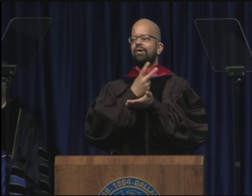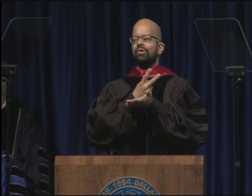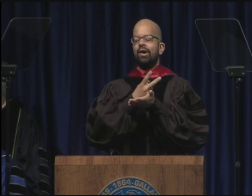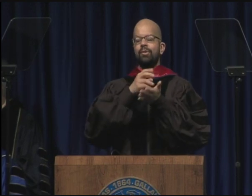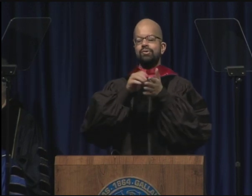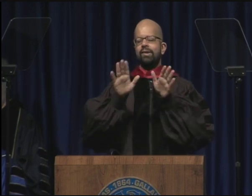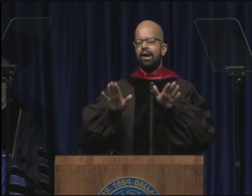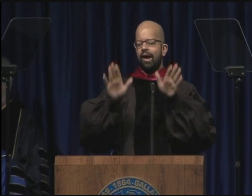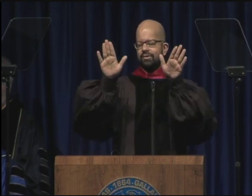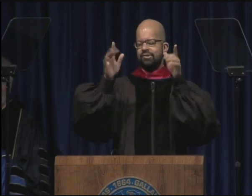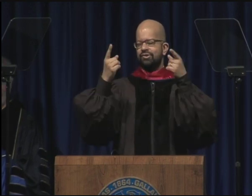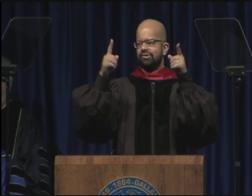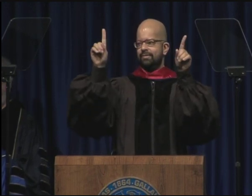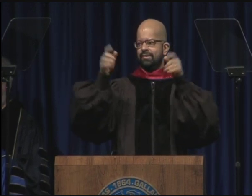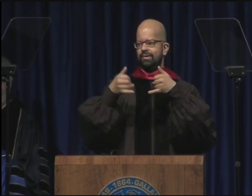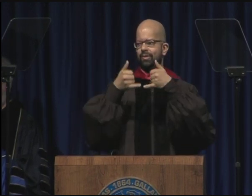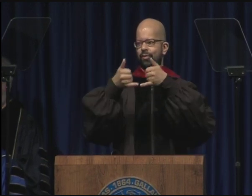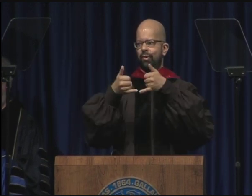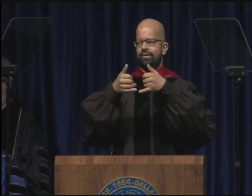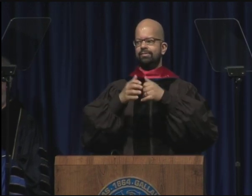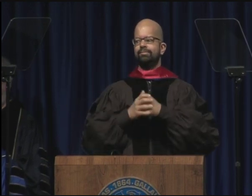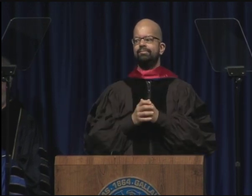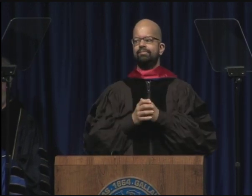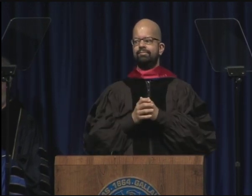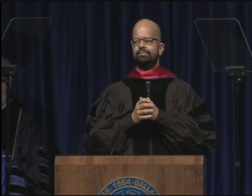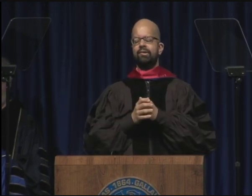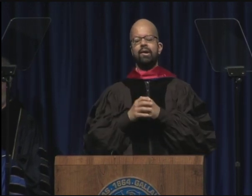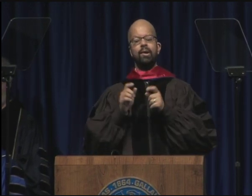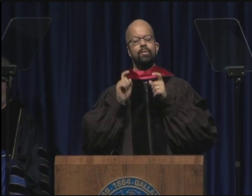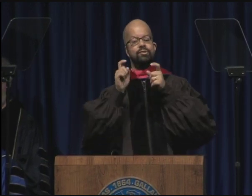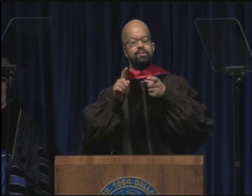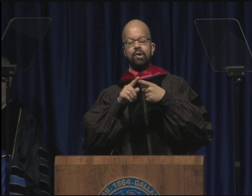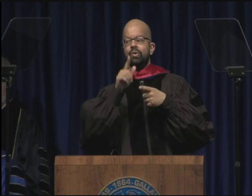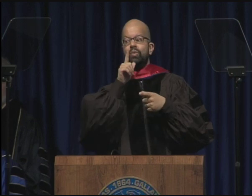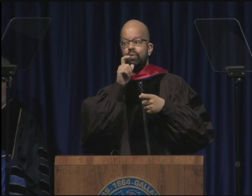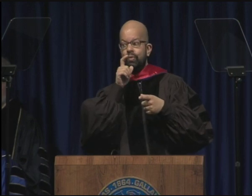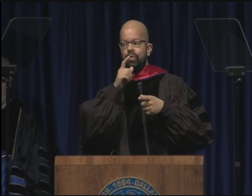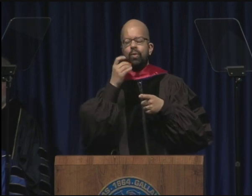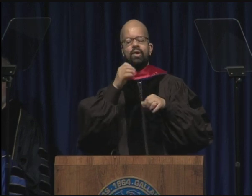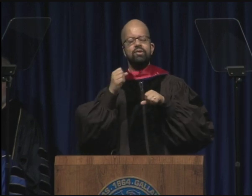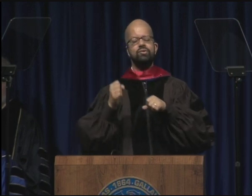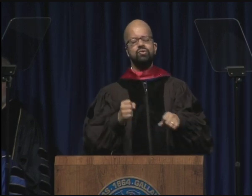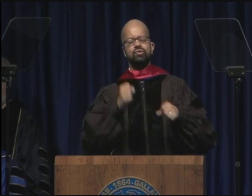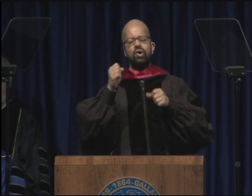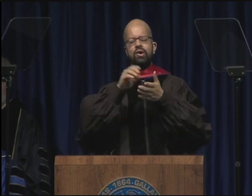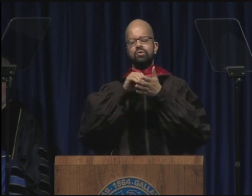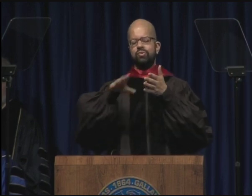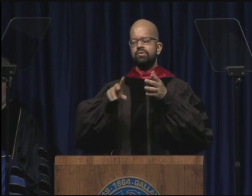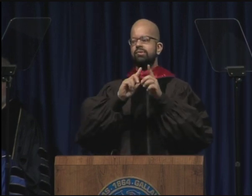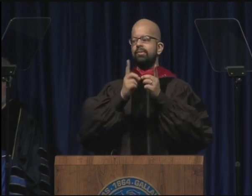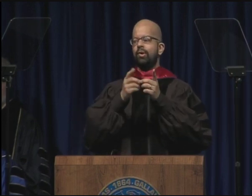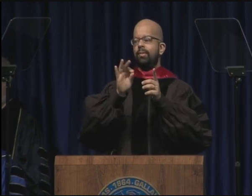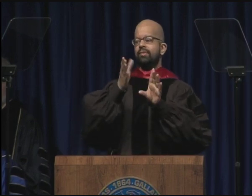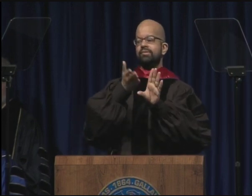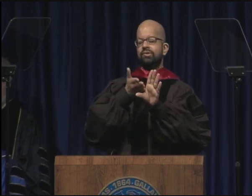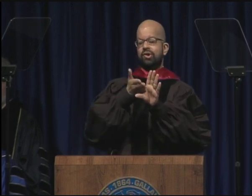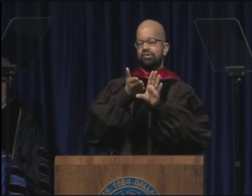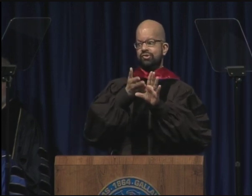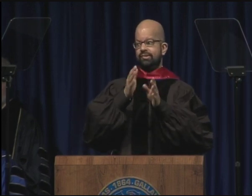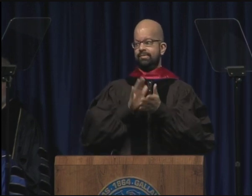The next award is the Graduate Student Outstanding Achievement Award, and is presented to one of the strongest students in the Department